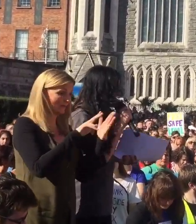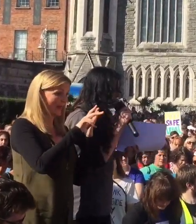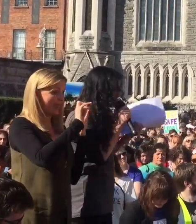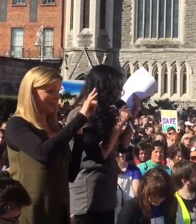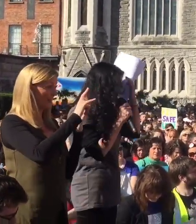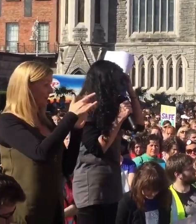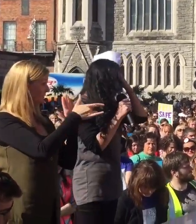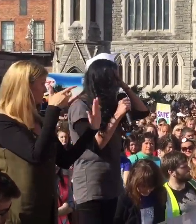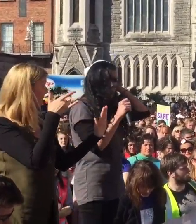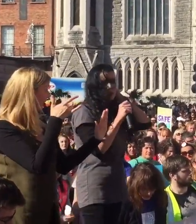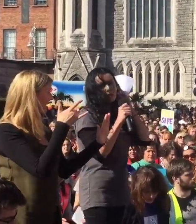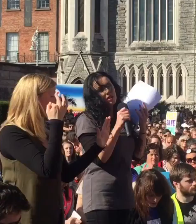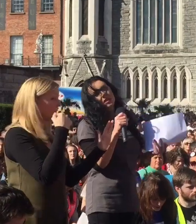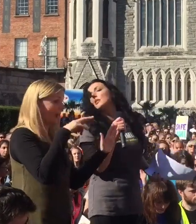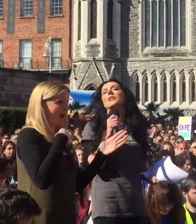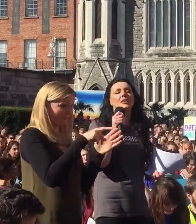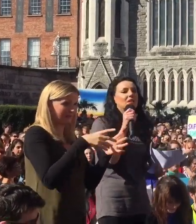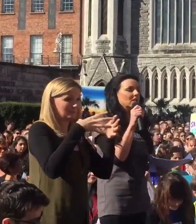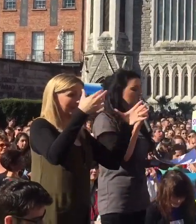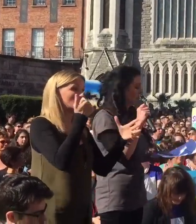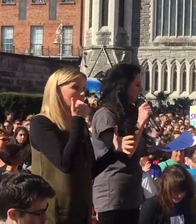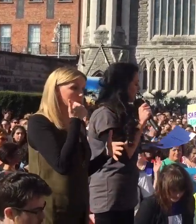numbers.